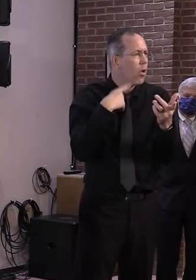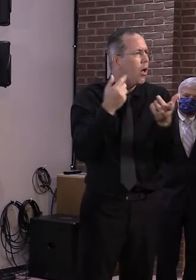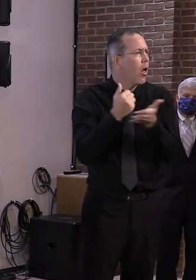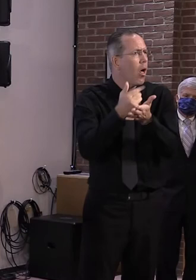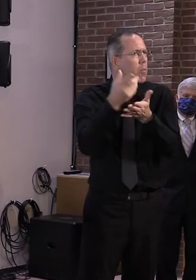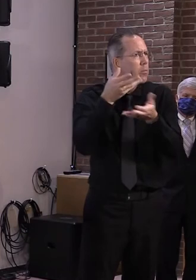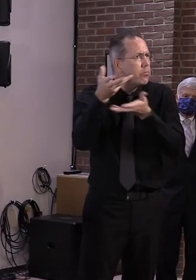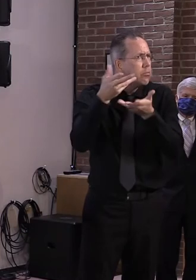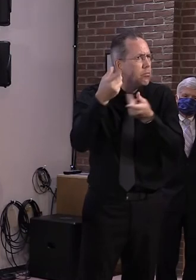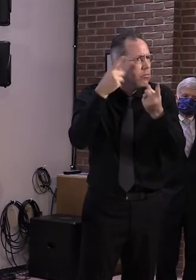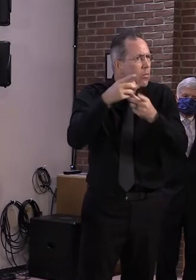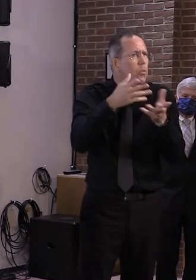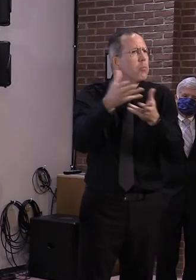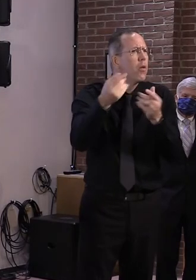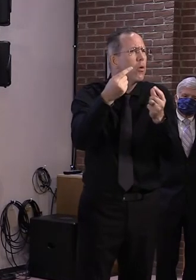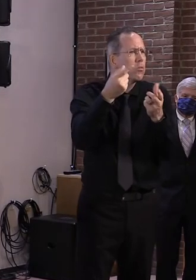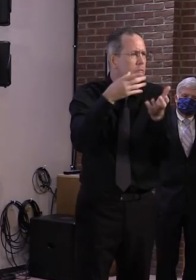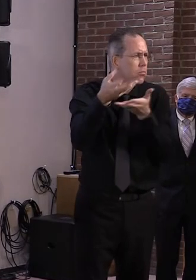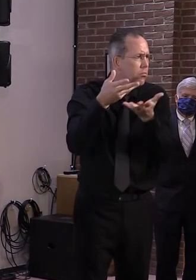Great, thank you.